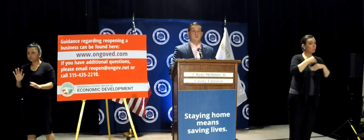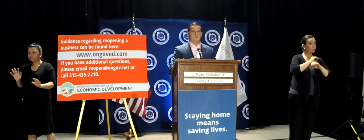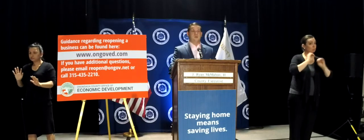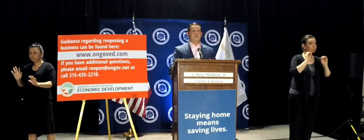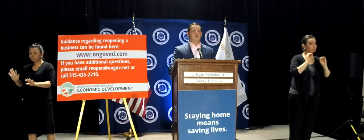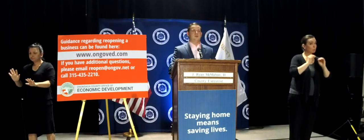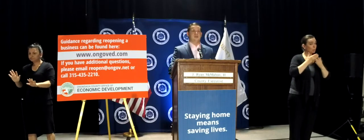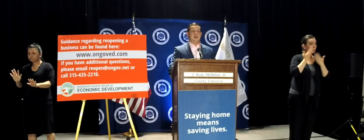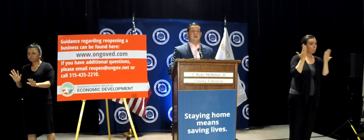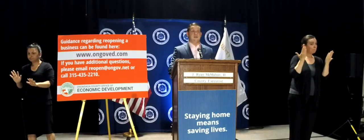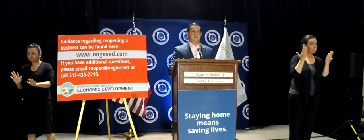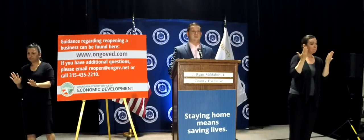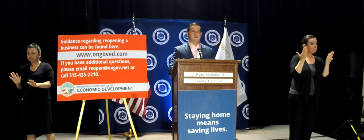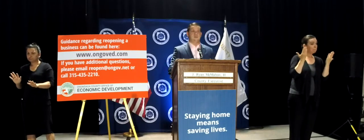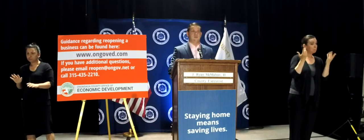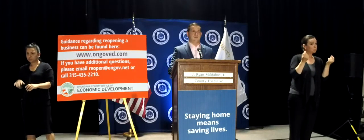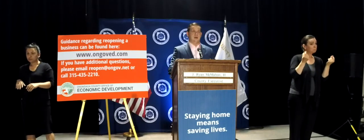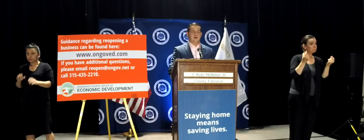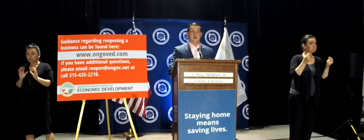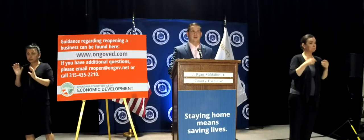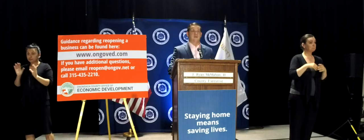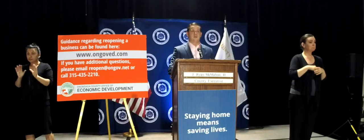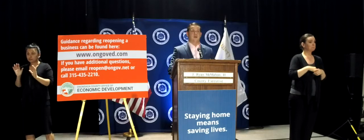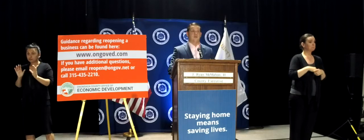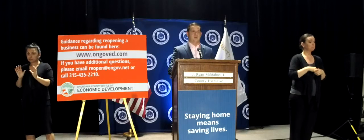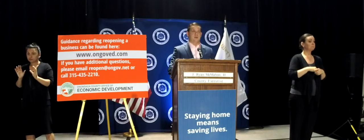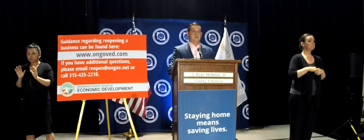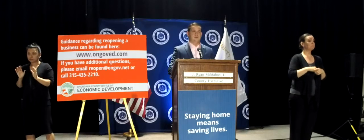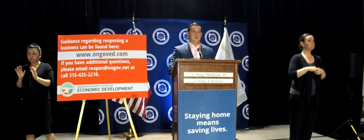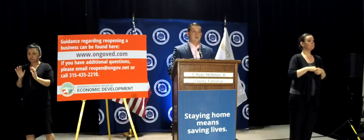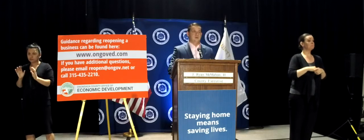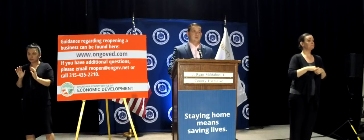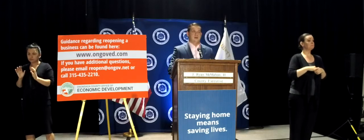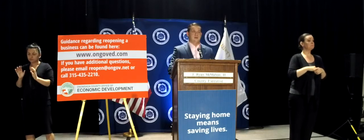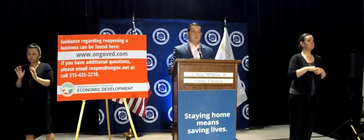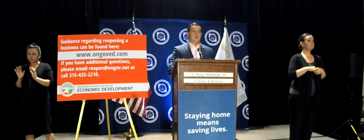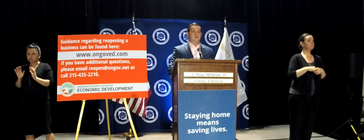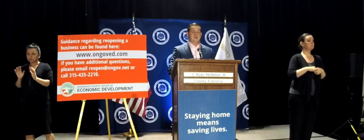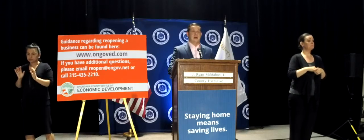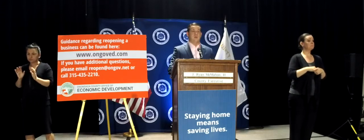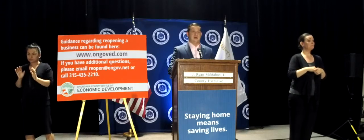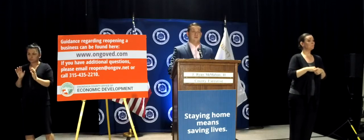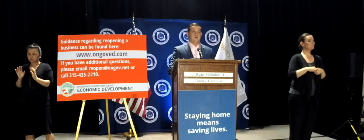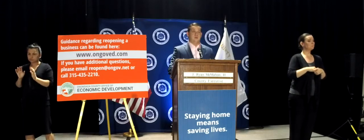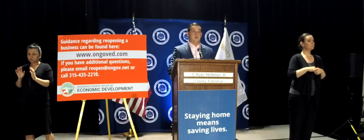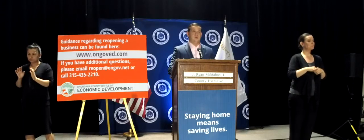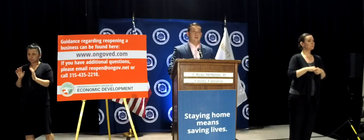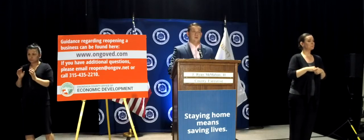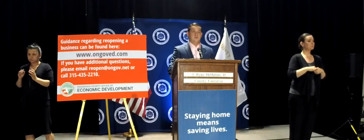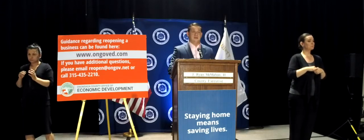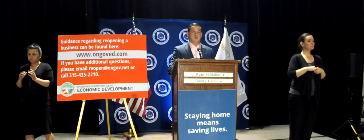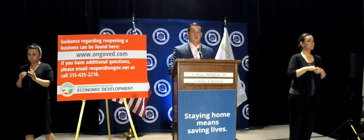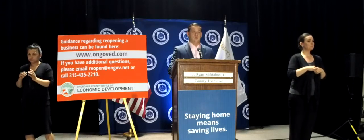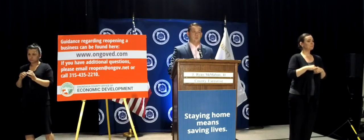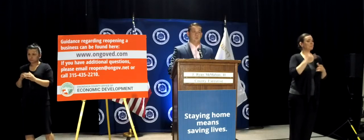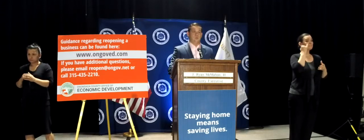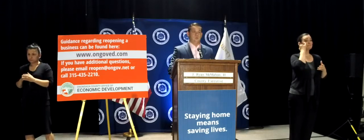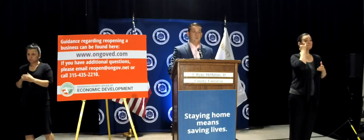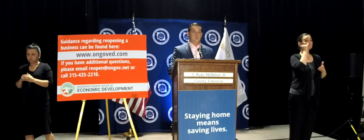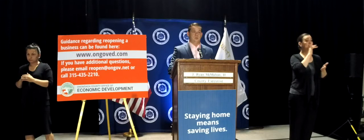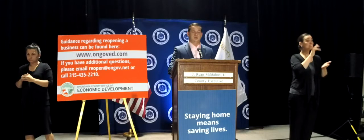if someone says at another level of government that Central is not ready for phase